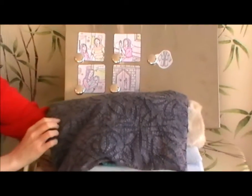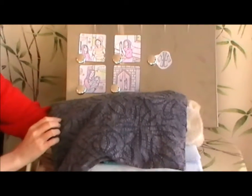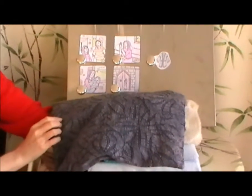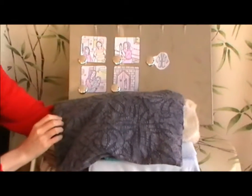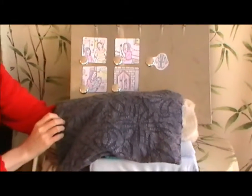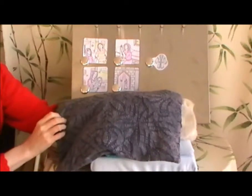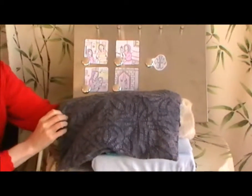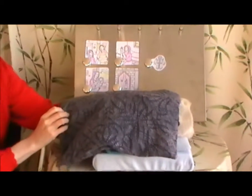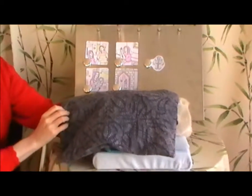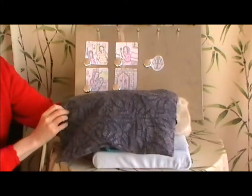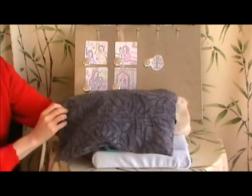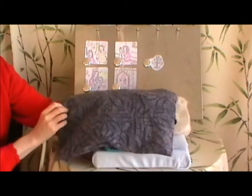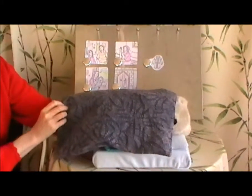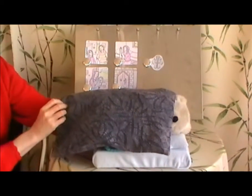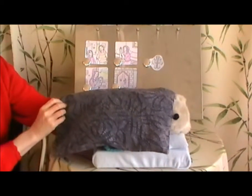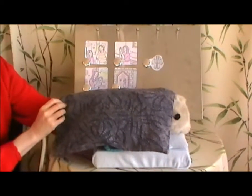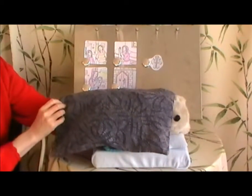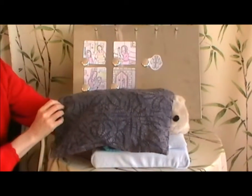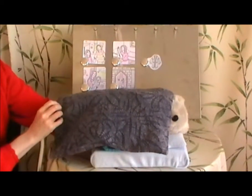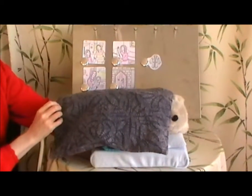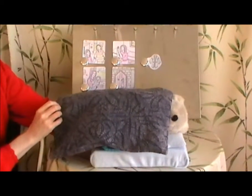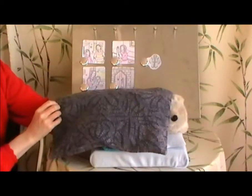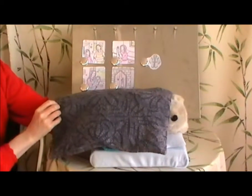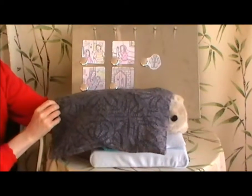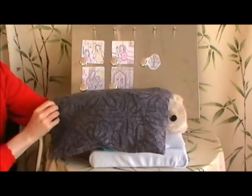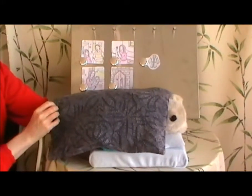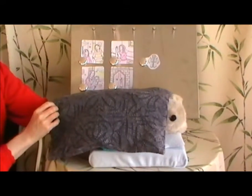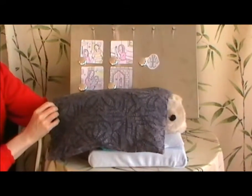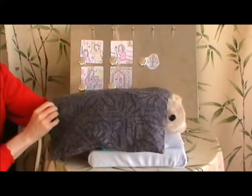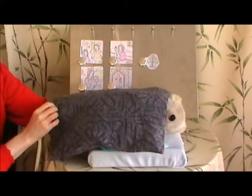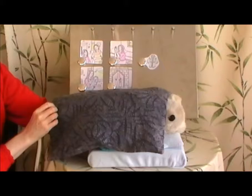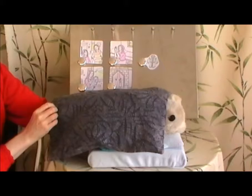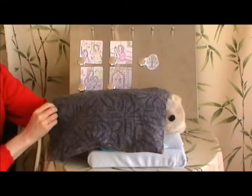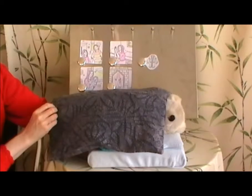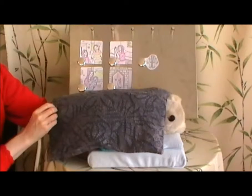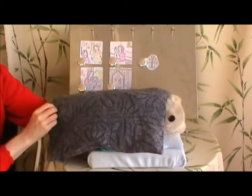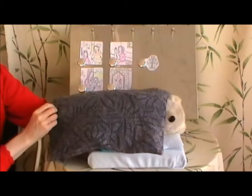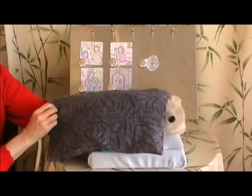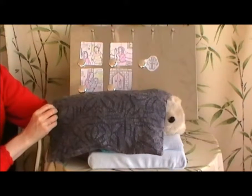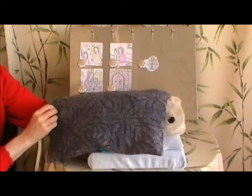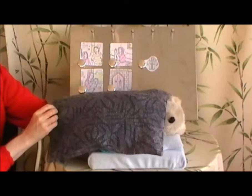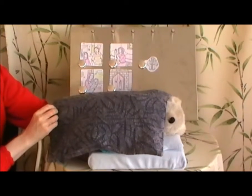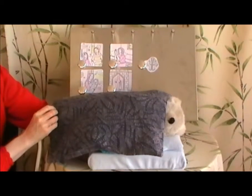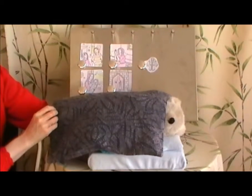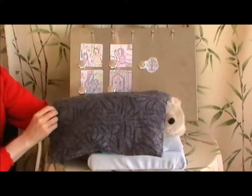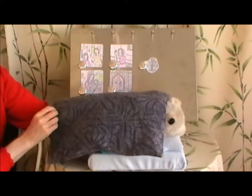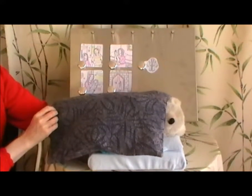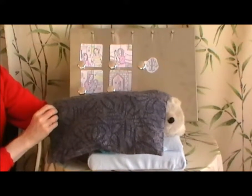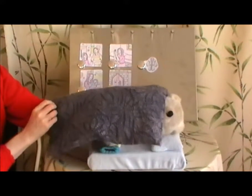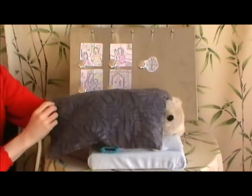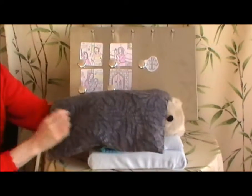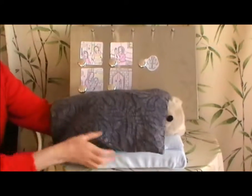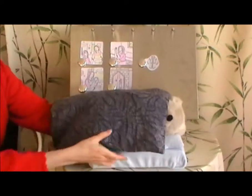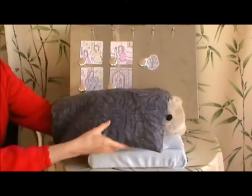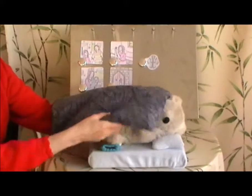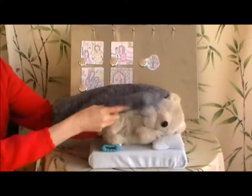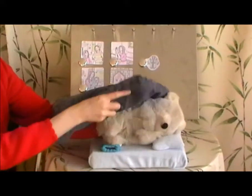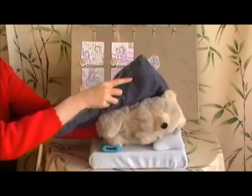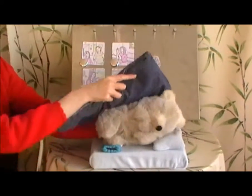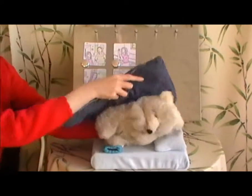time, when Samuel heard the voice saying, Samuel, Samuel, he still got up and